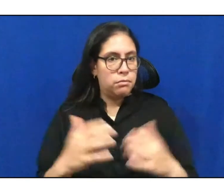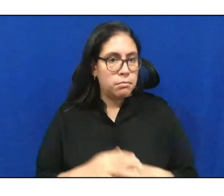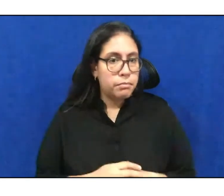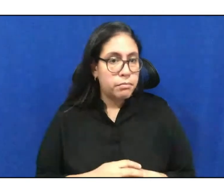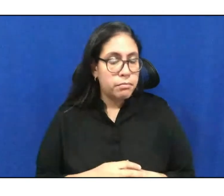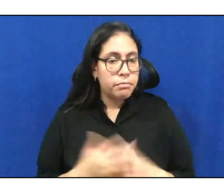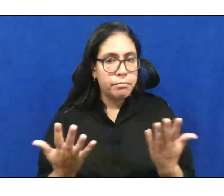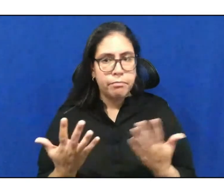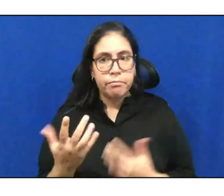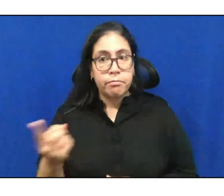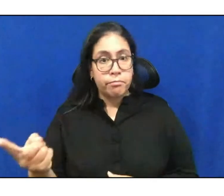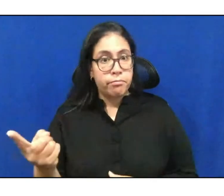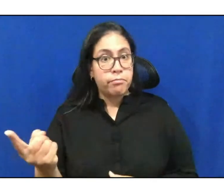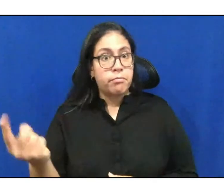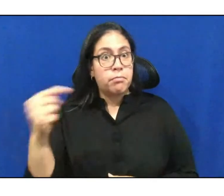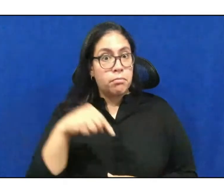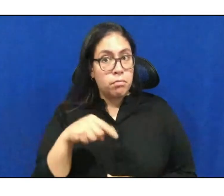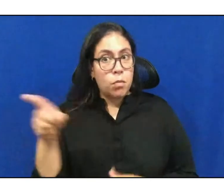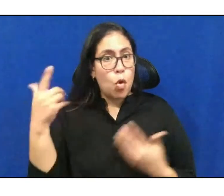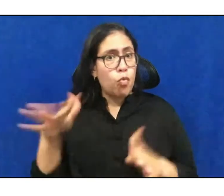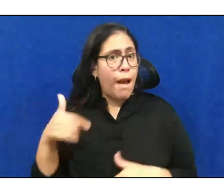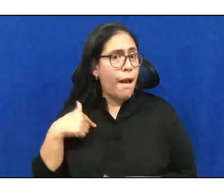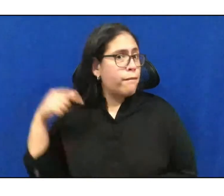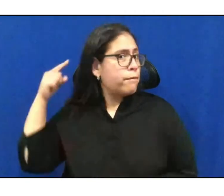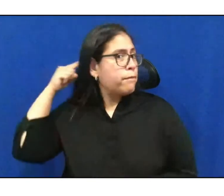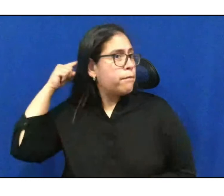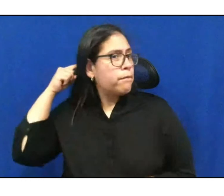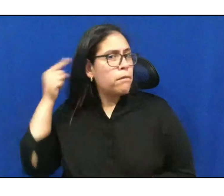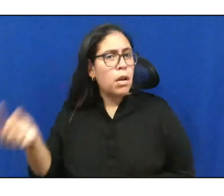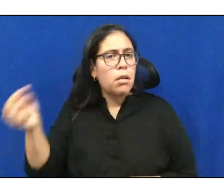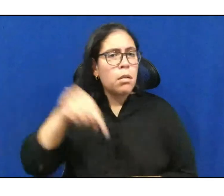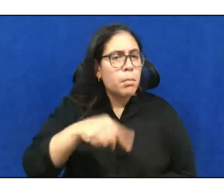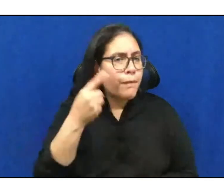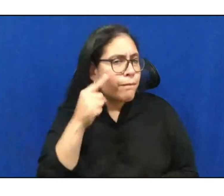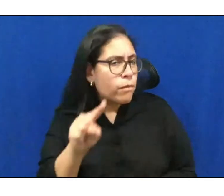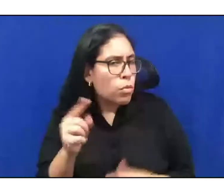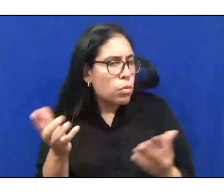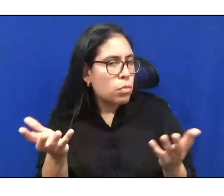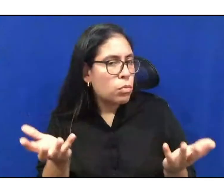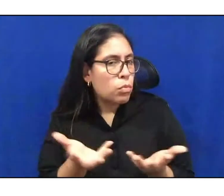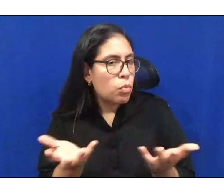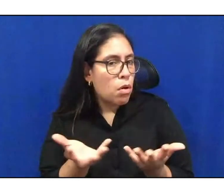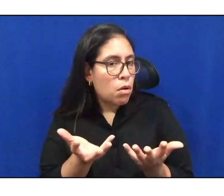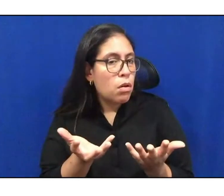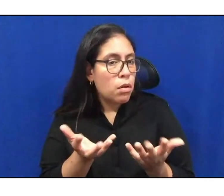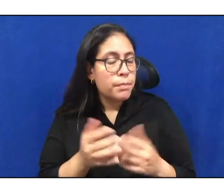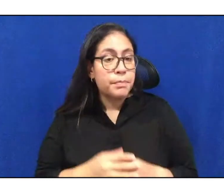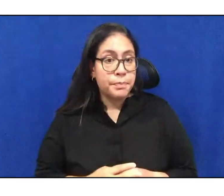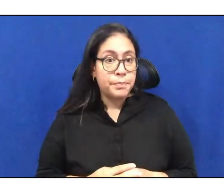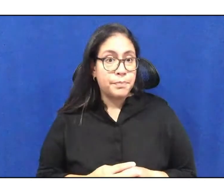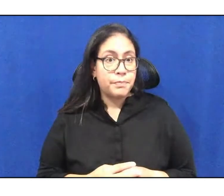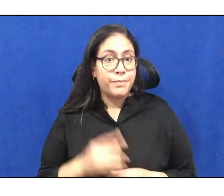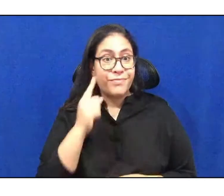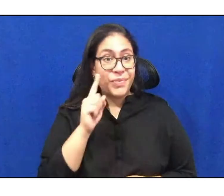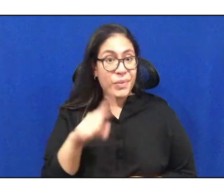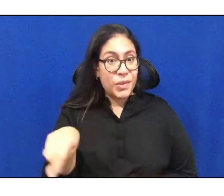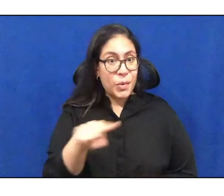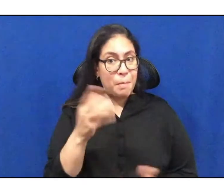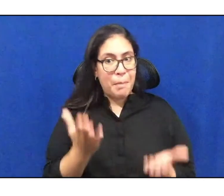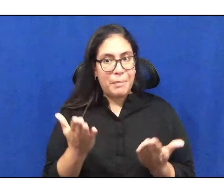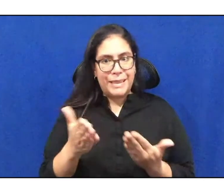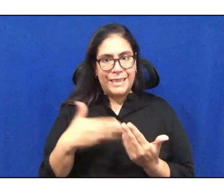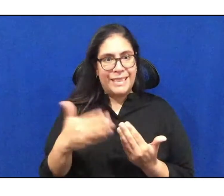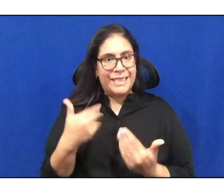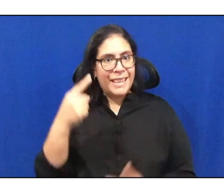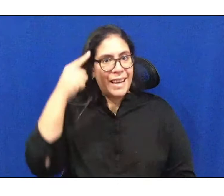into the space for? Right. And that's something, for you, it's easy to think in terms of